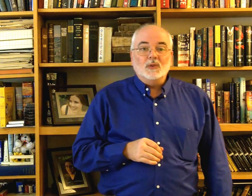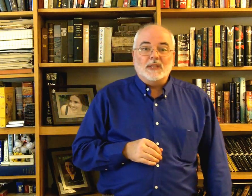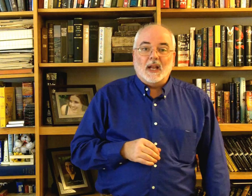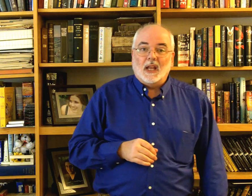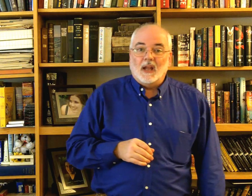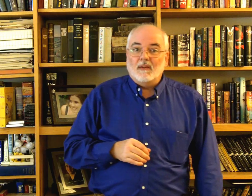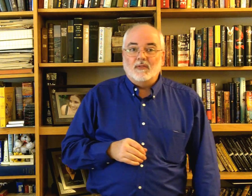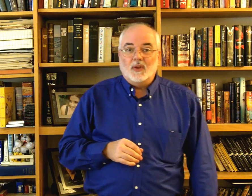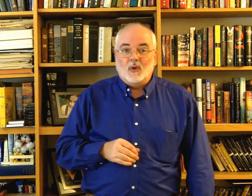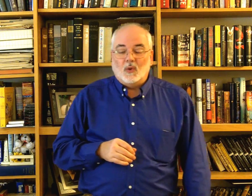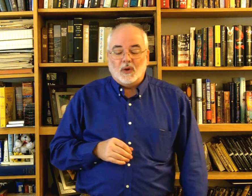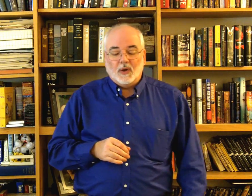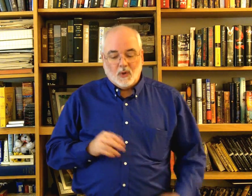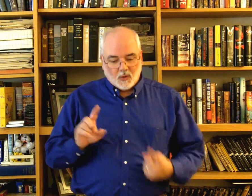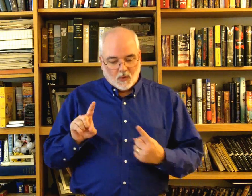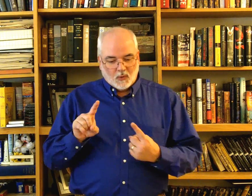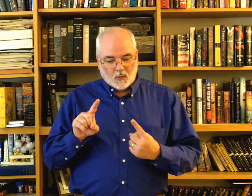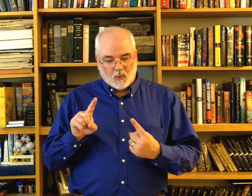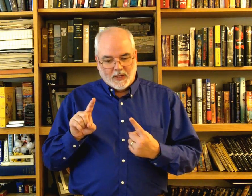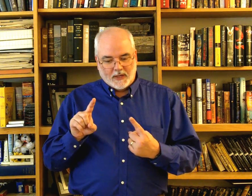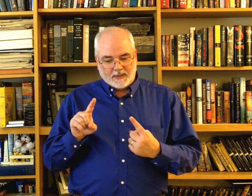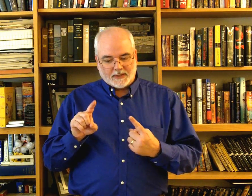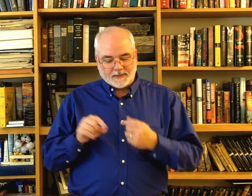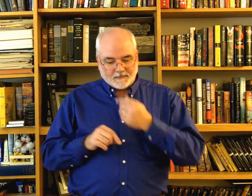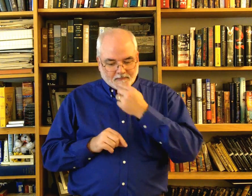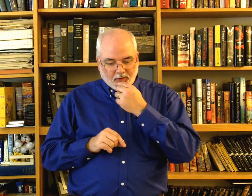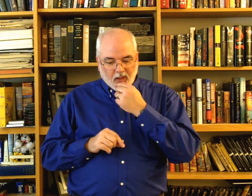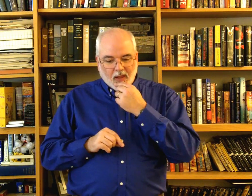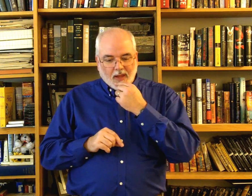that love the Lord, when.